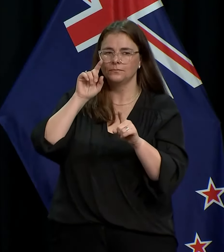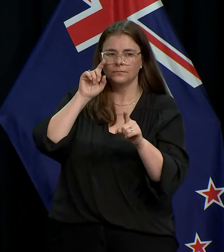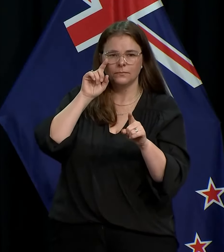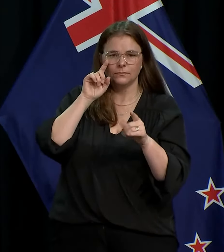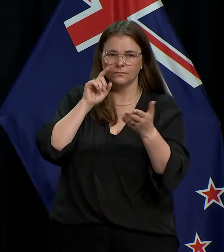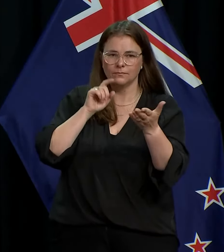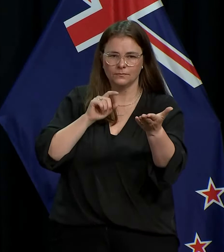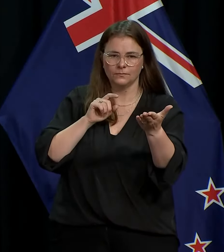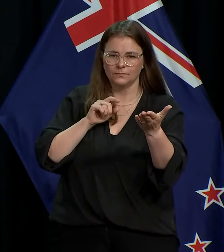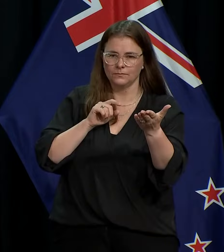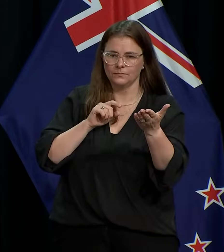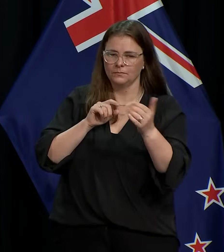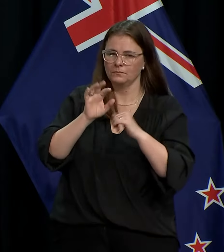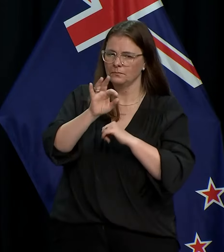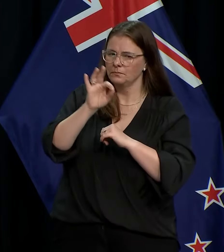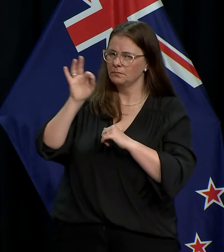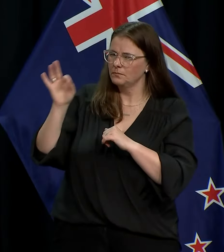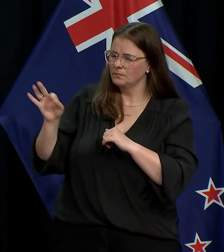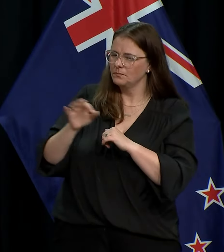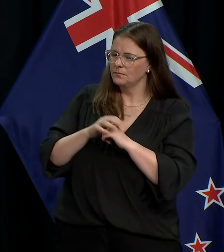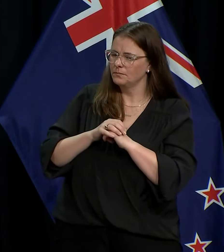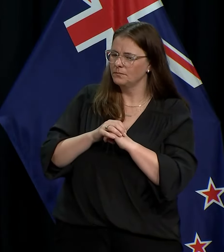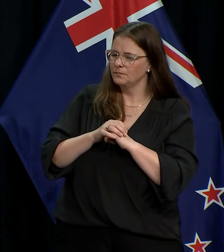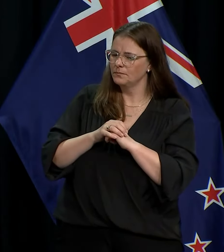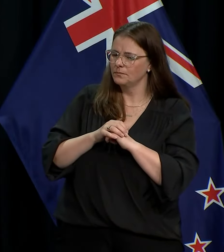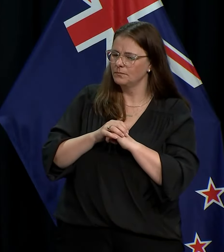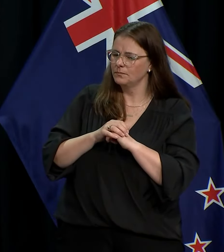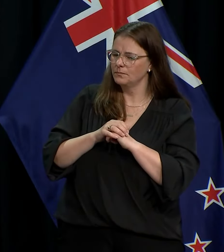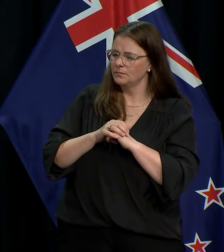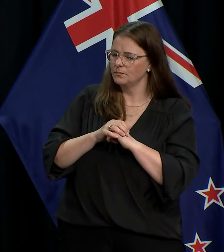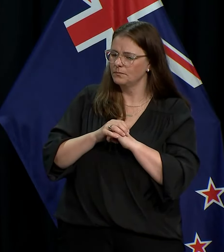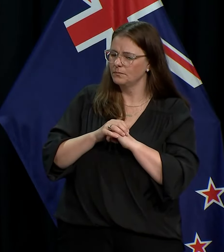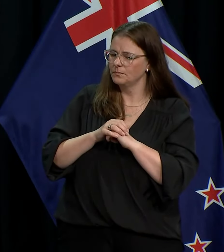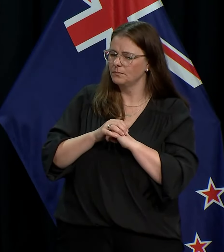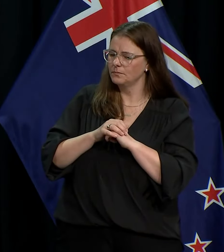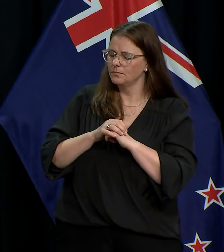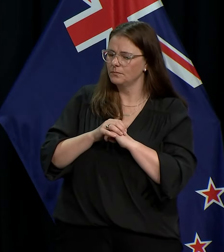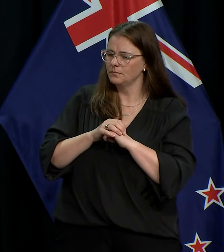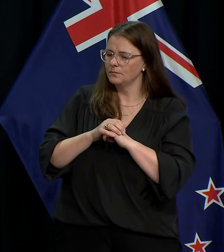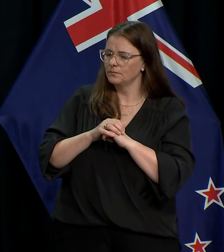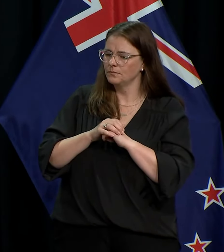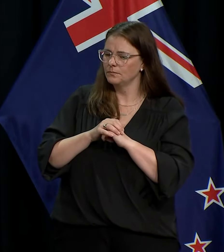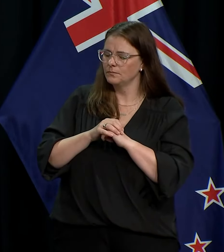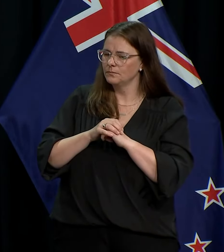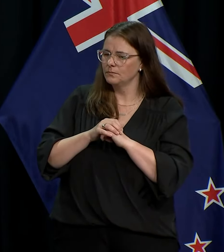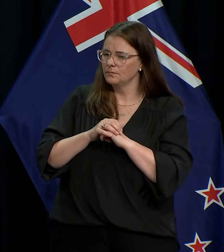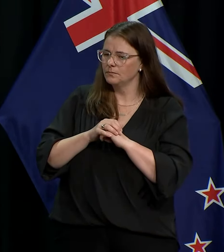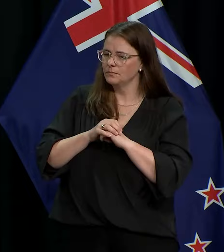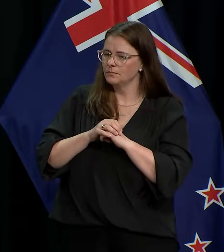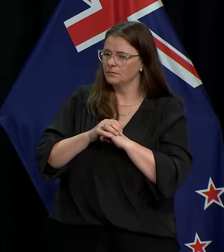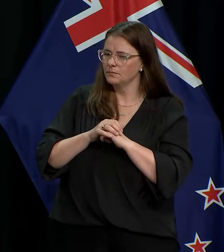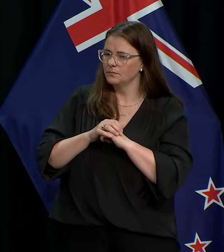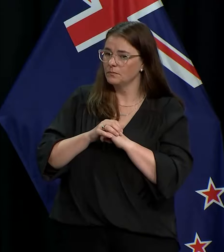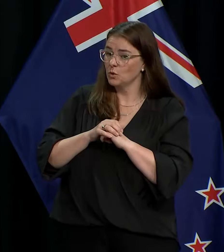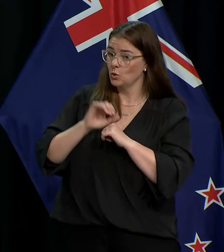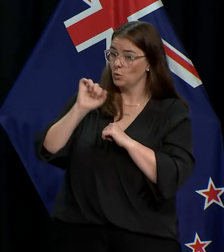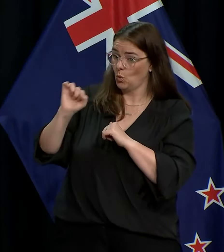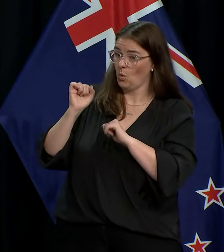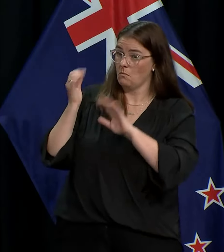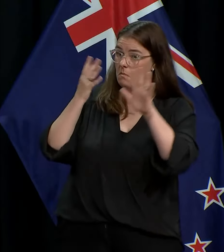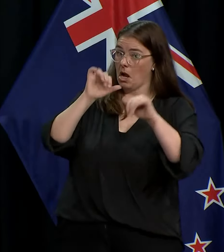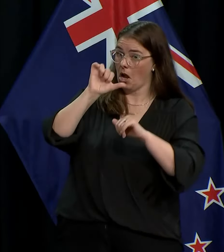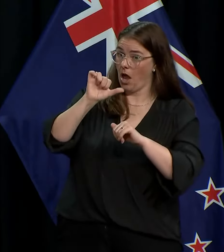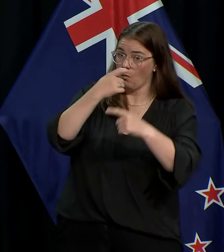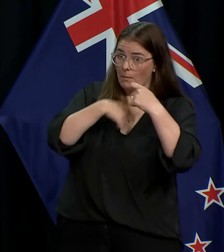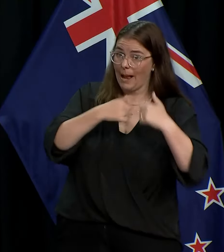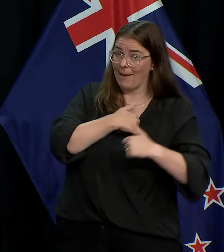Yes, Gina. Is there any chance that intelligence mission creeps into boots on the ground over there? Yeah, I mean,